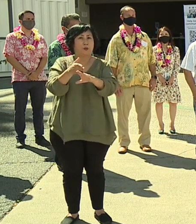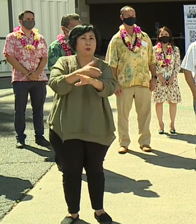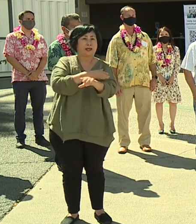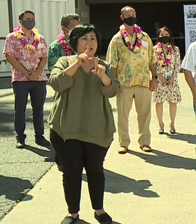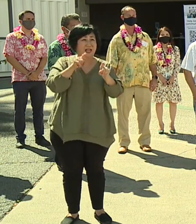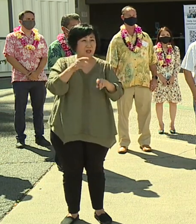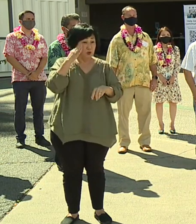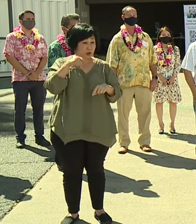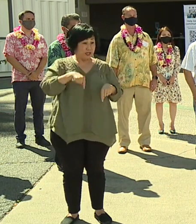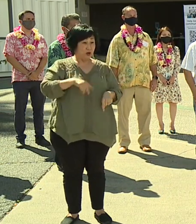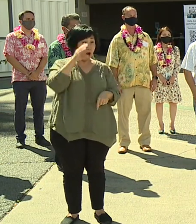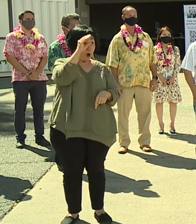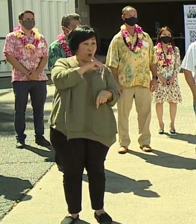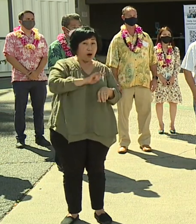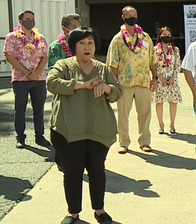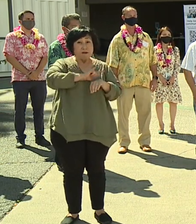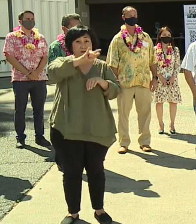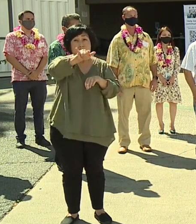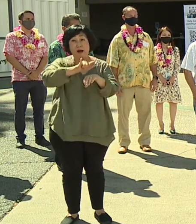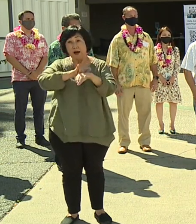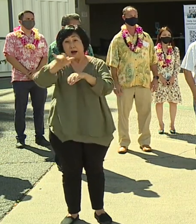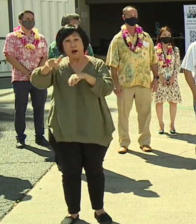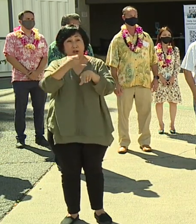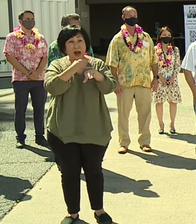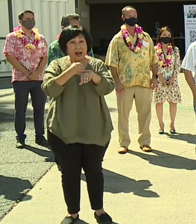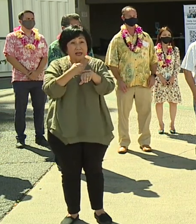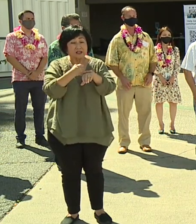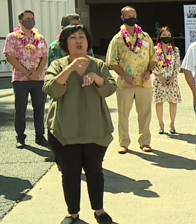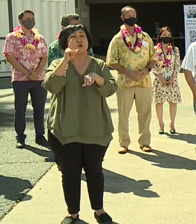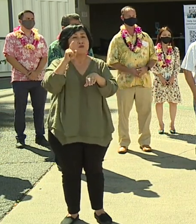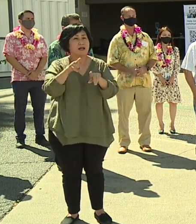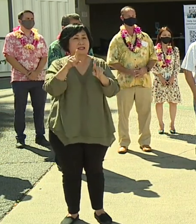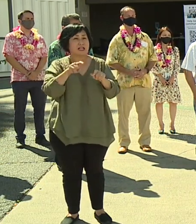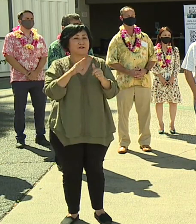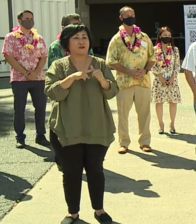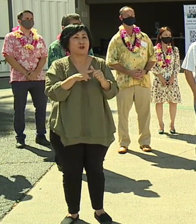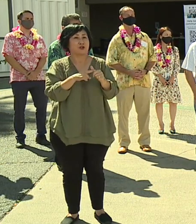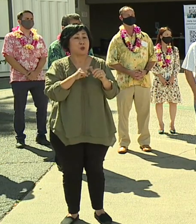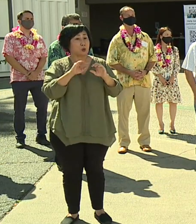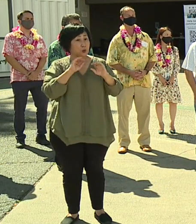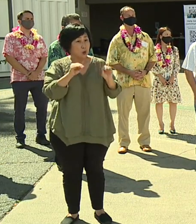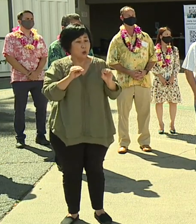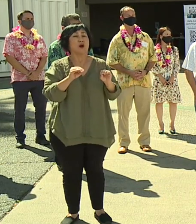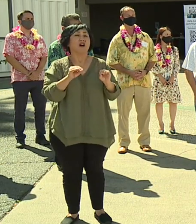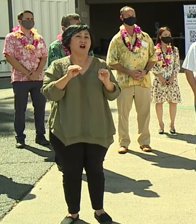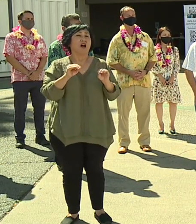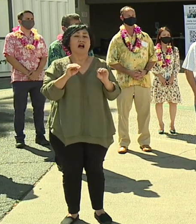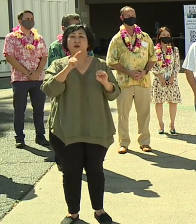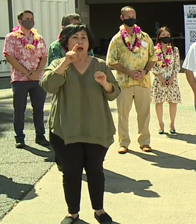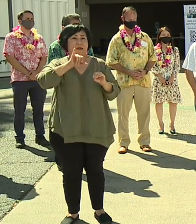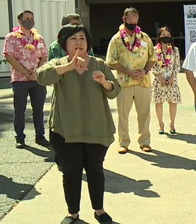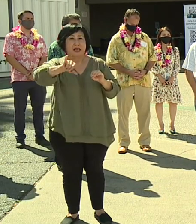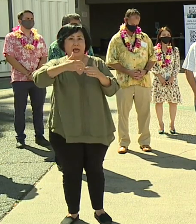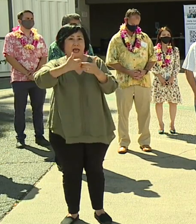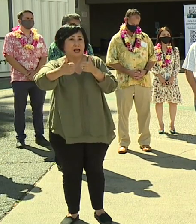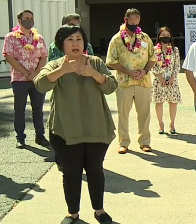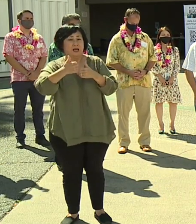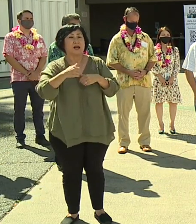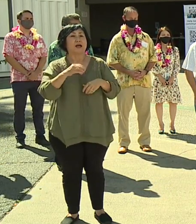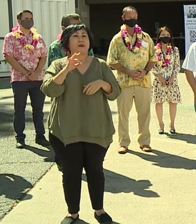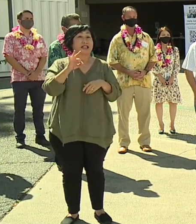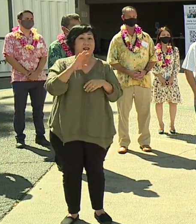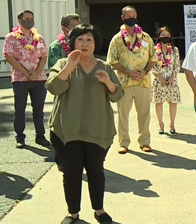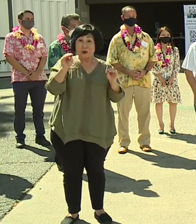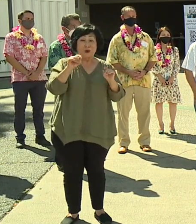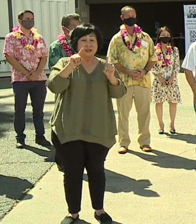to go from Oahu to other counties, you need a pretest to get out of quarantine. We're on our way of getting approved as a trusted partner. I've been